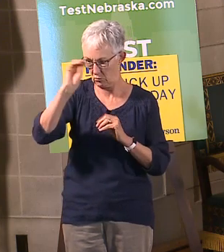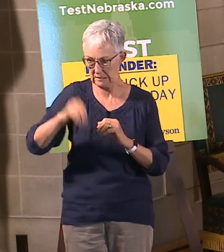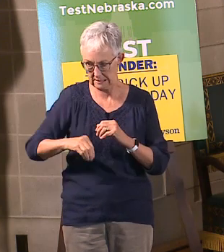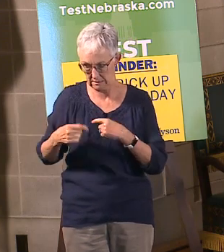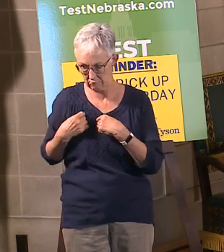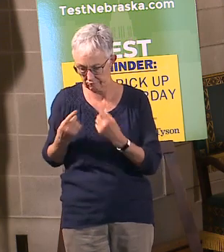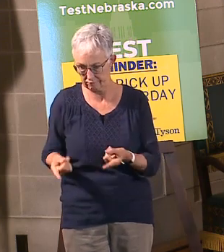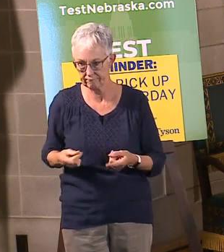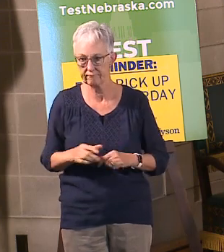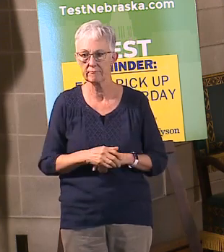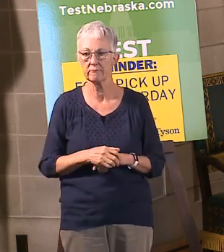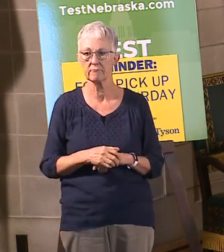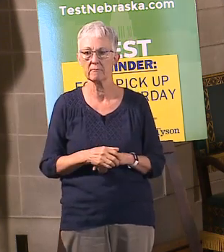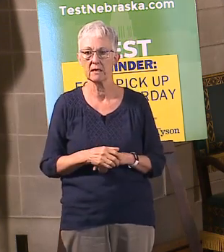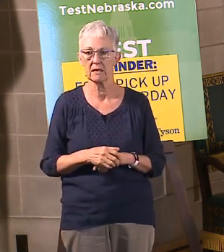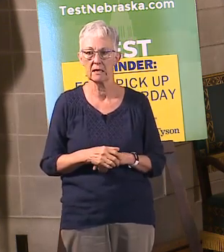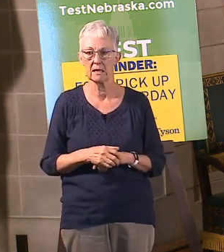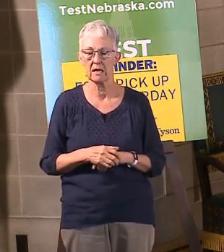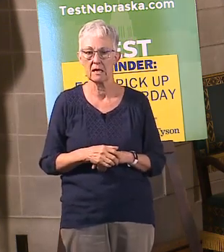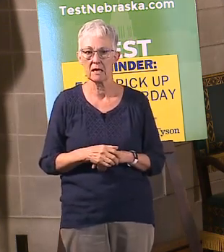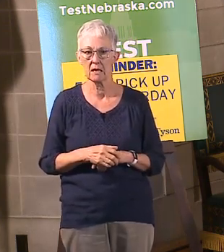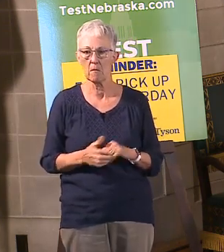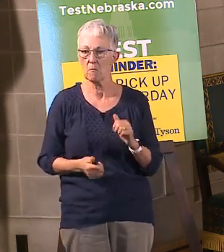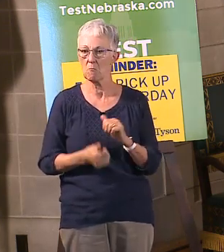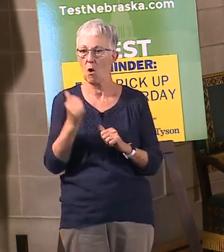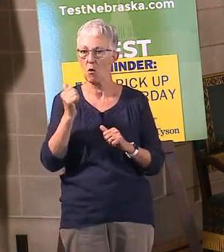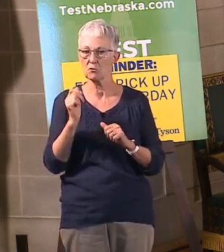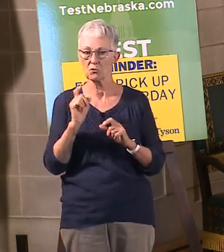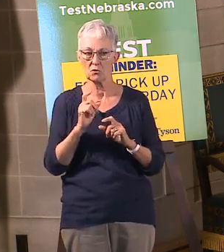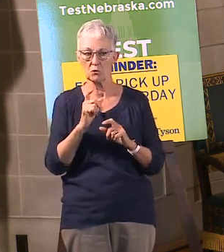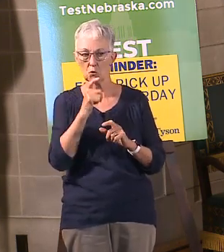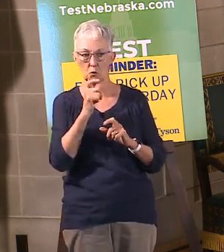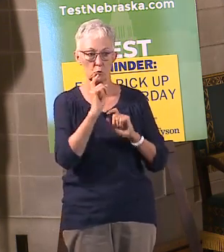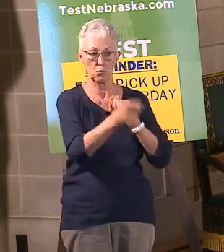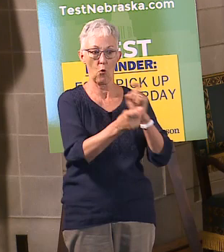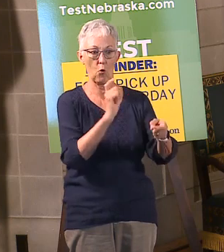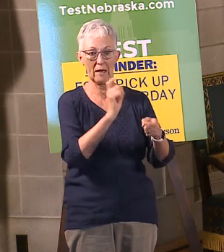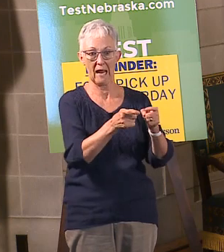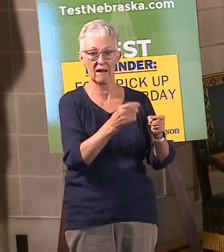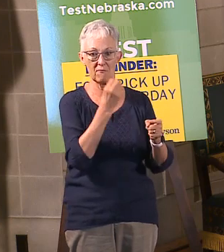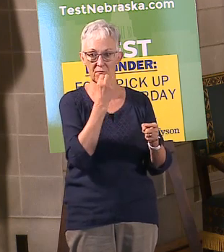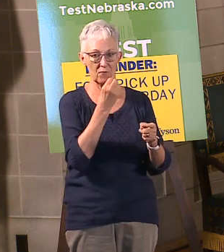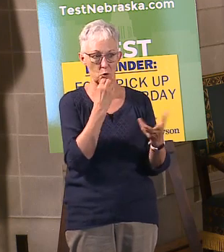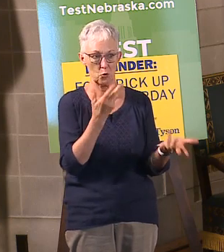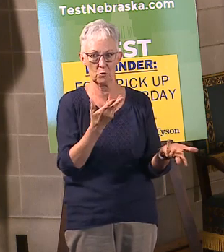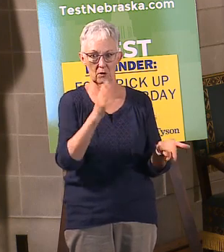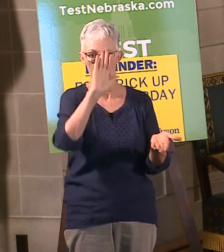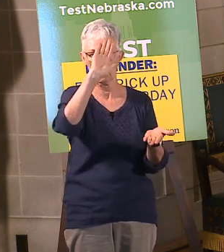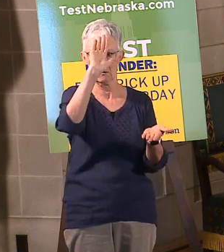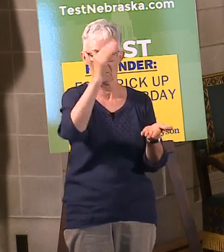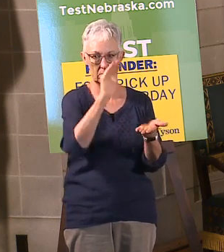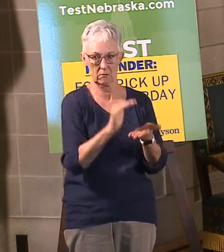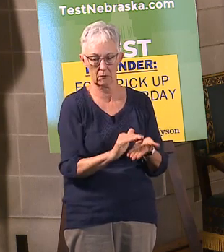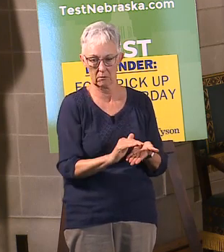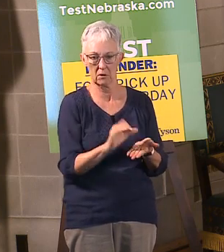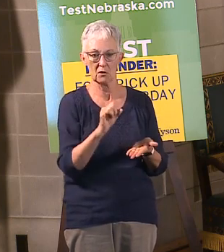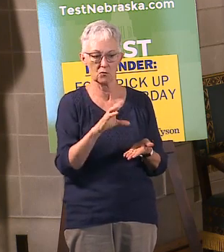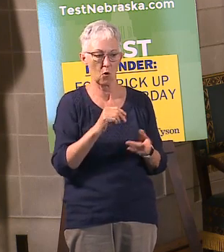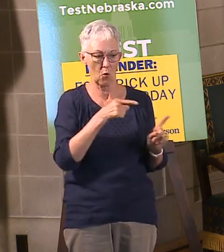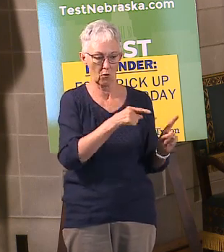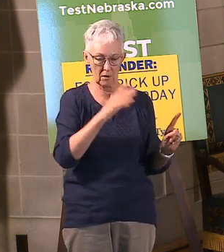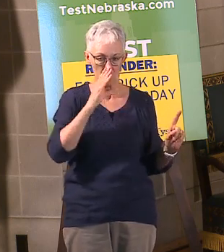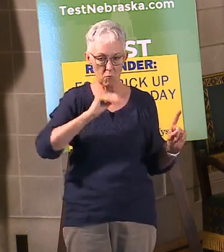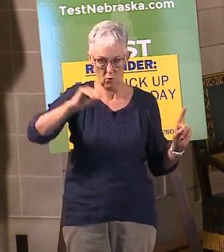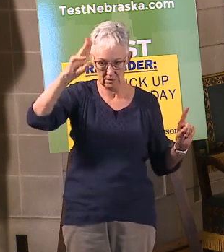average donations that his food bank has received have gone down dramatically as well. So Scouting for Food is desperately needed. On average,